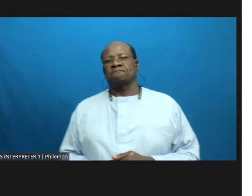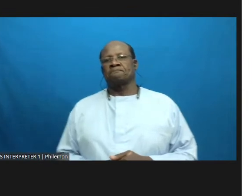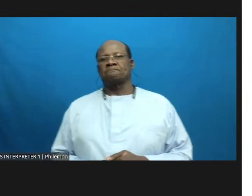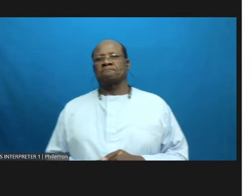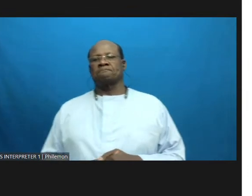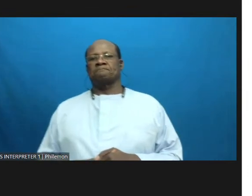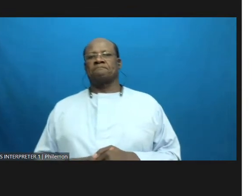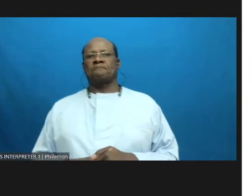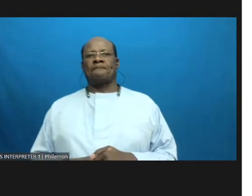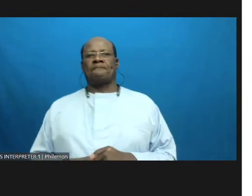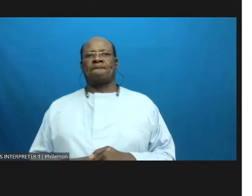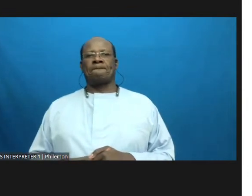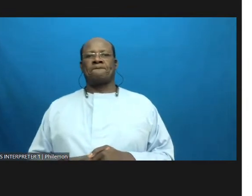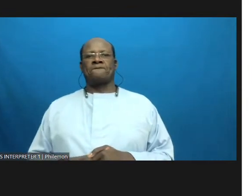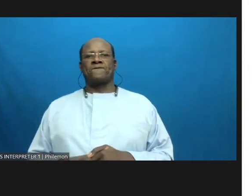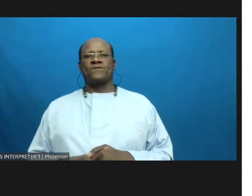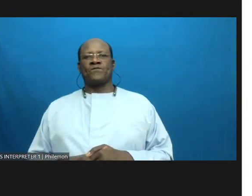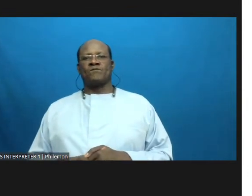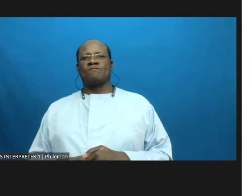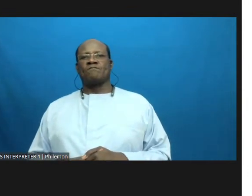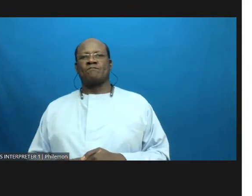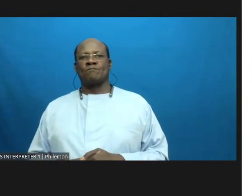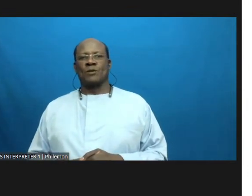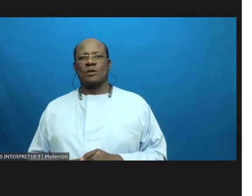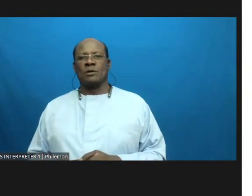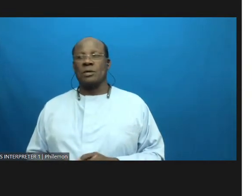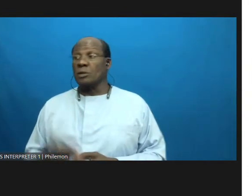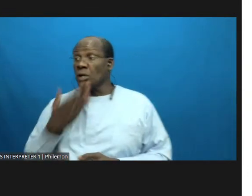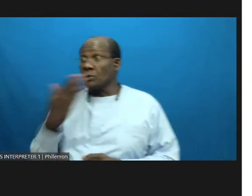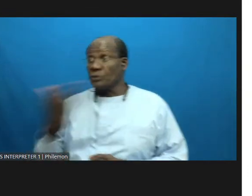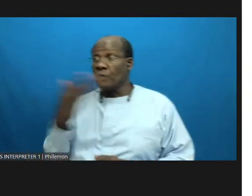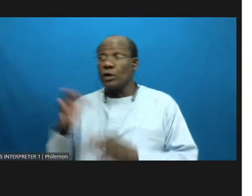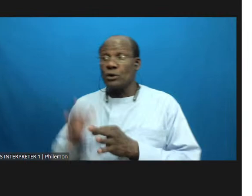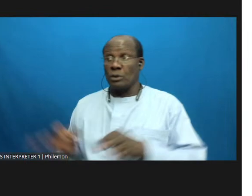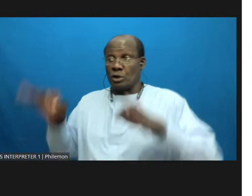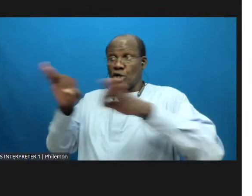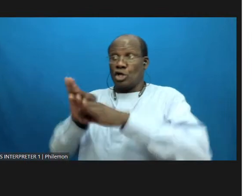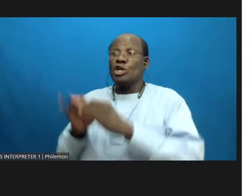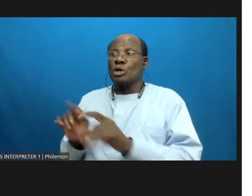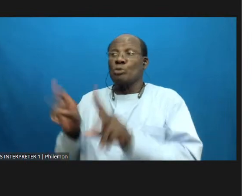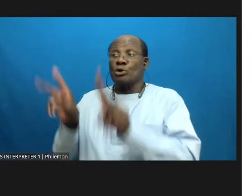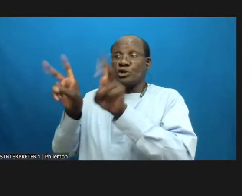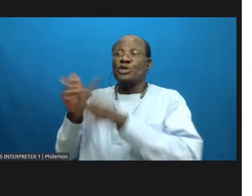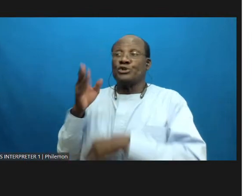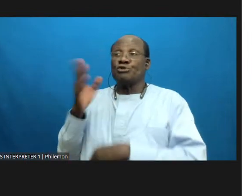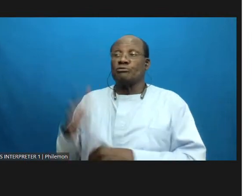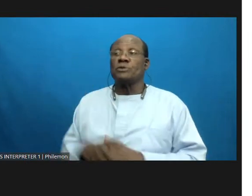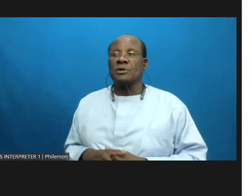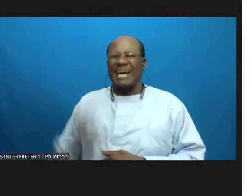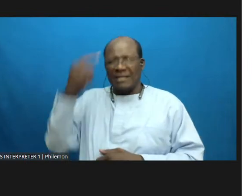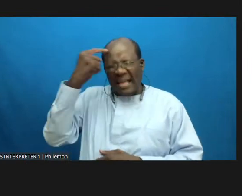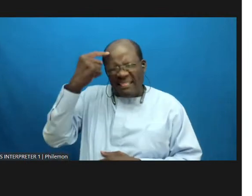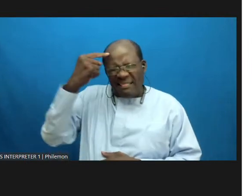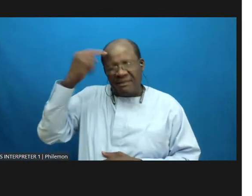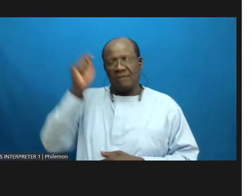Thank you very much. I think it was very important to have that point. And certainly, I think it is one we added to one of those cross-cutting